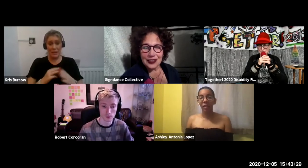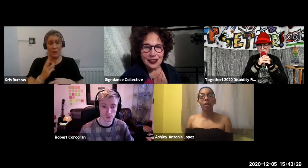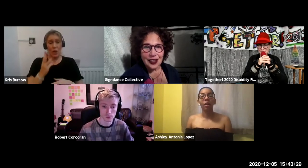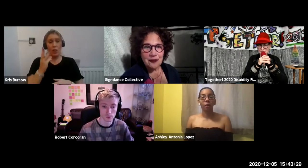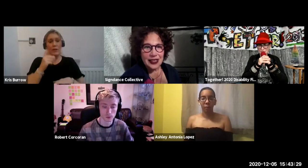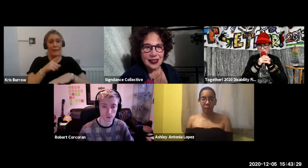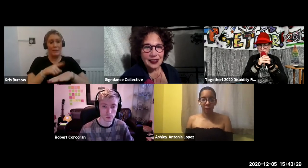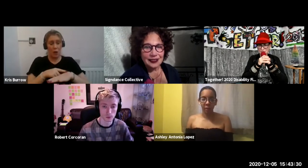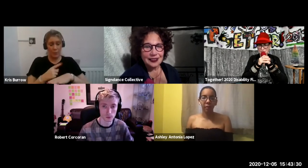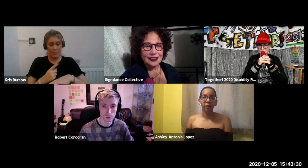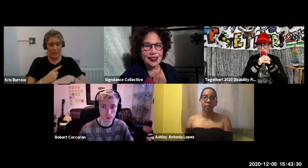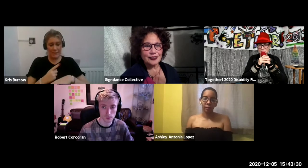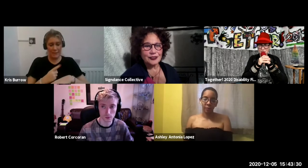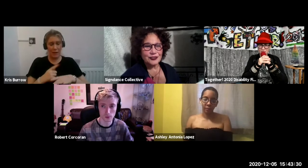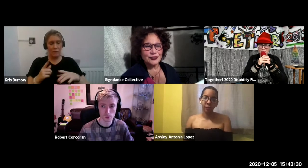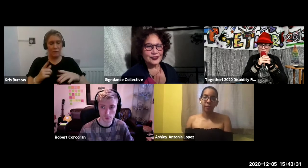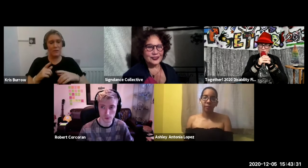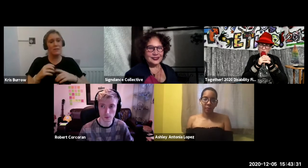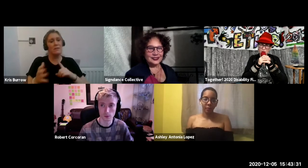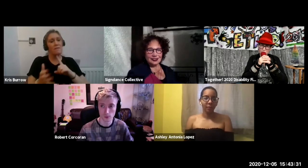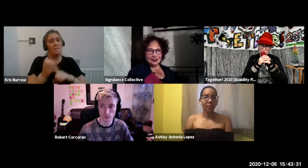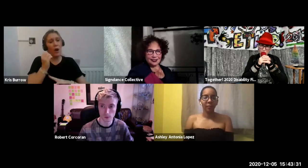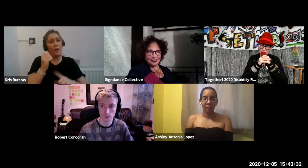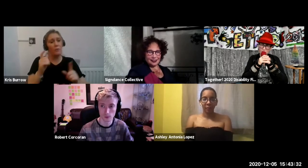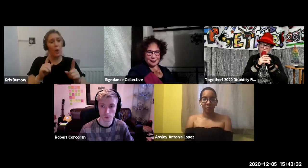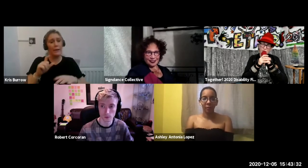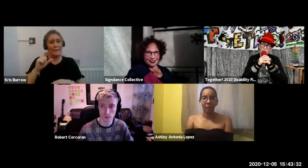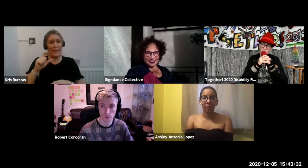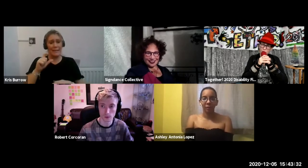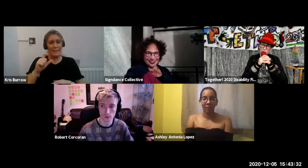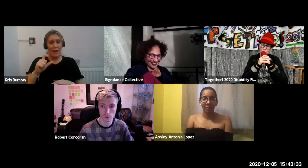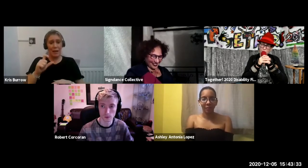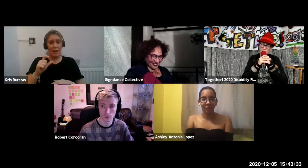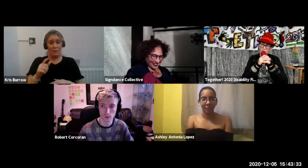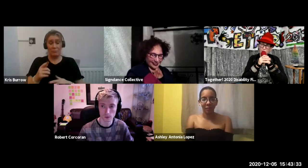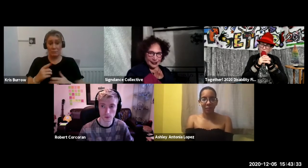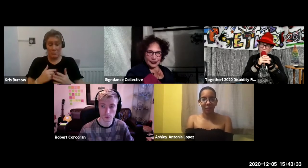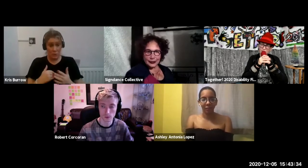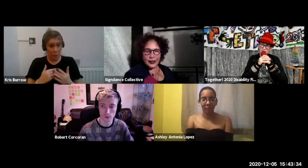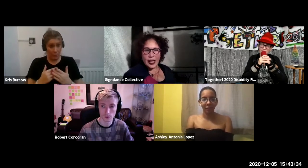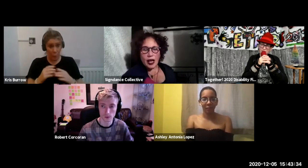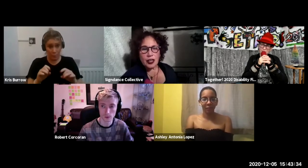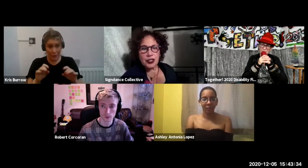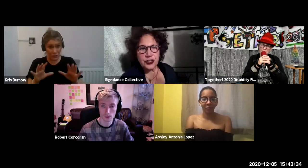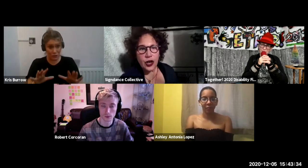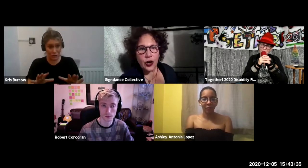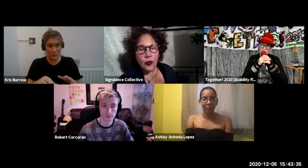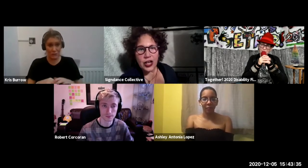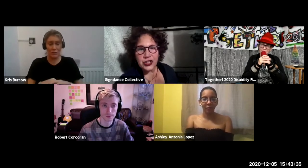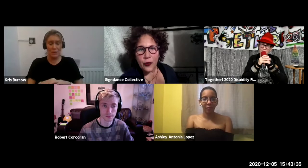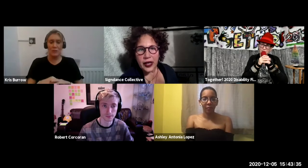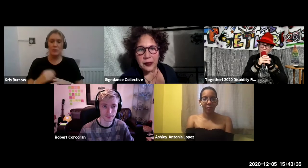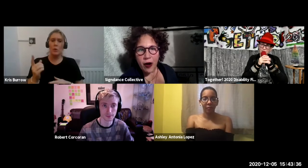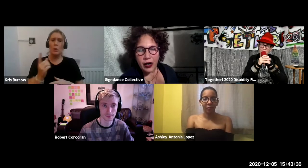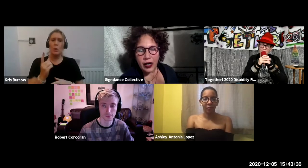and amazing. Yeah. And so more magic. And who wrote the words for that? So